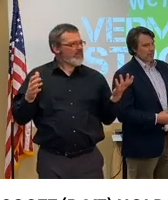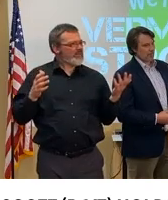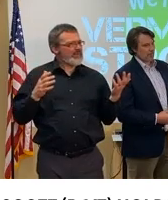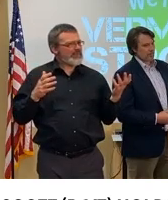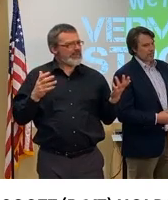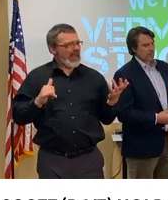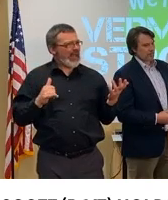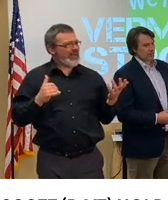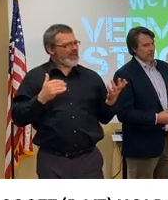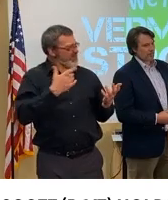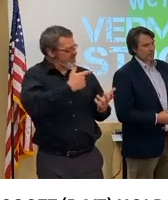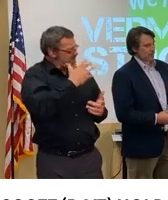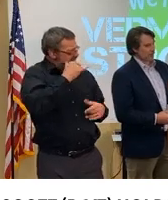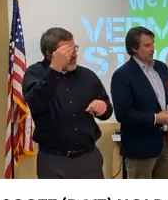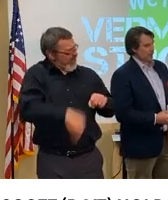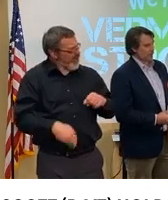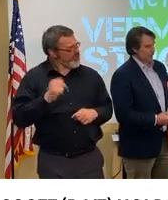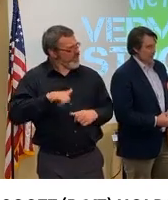Why wasn't he fired?